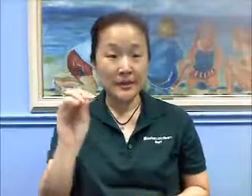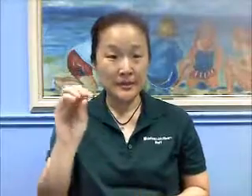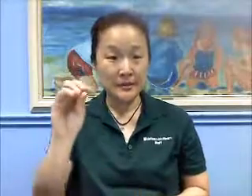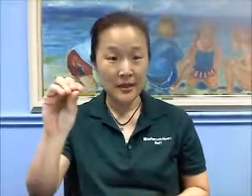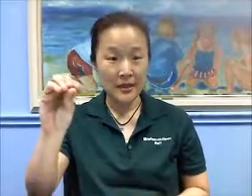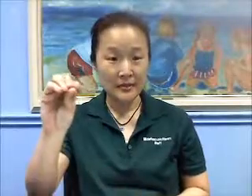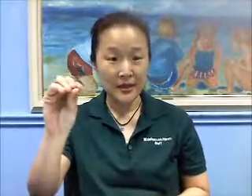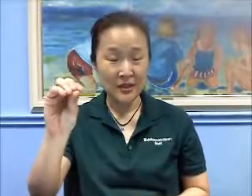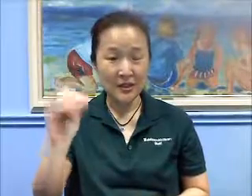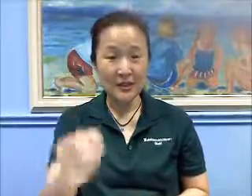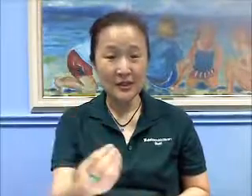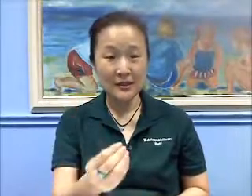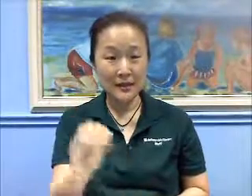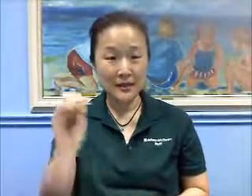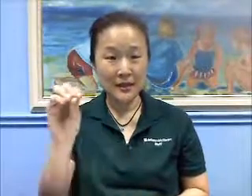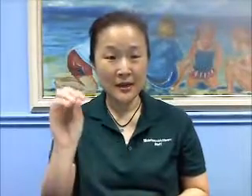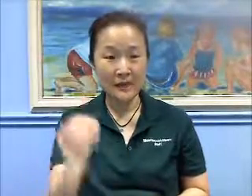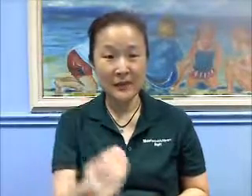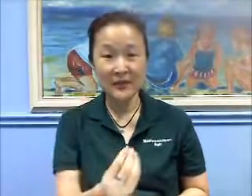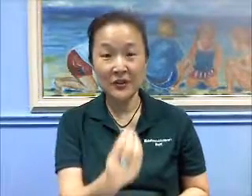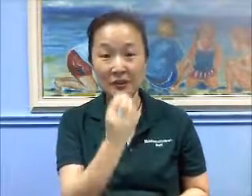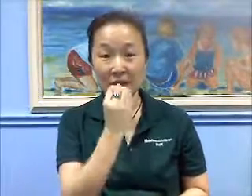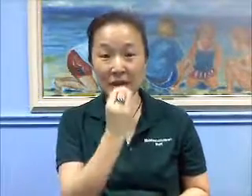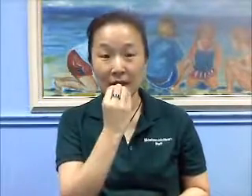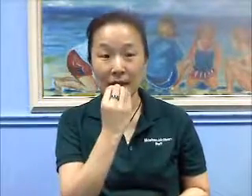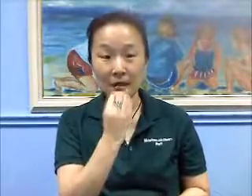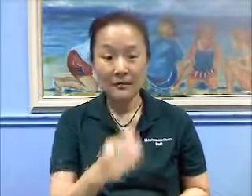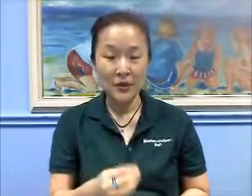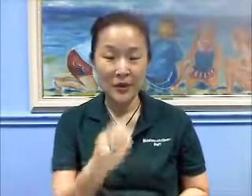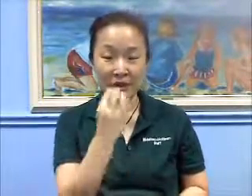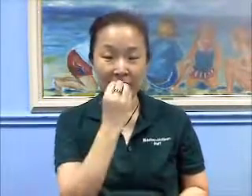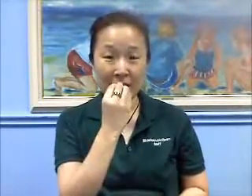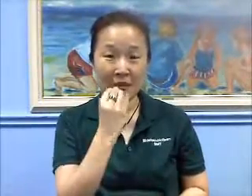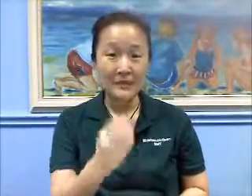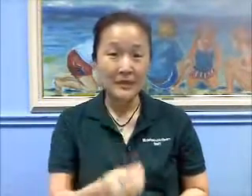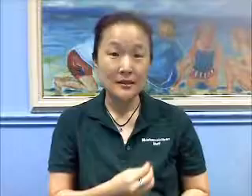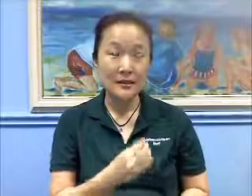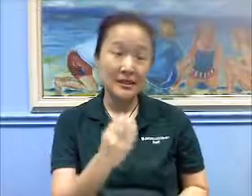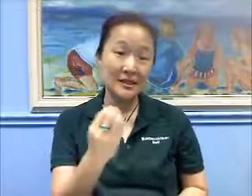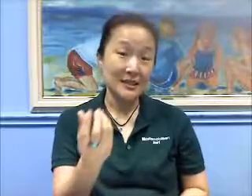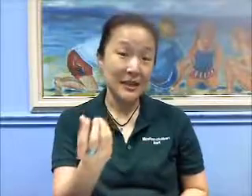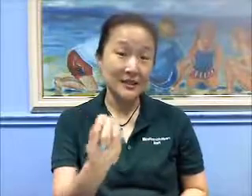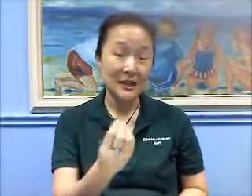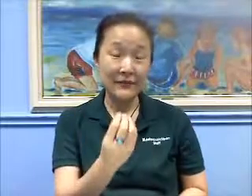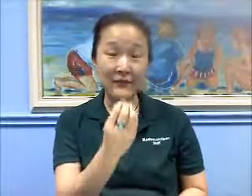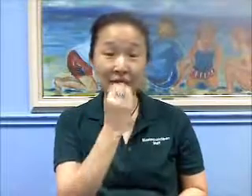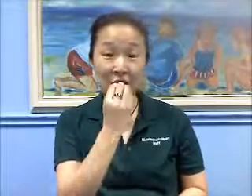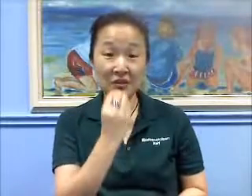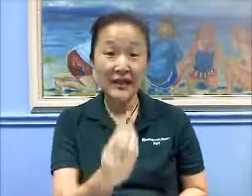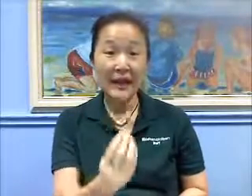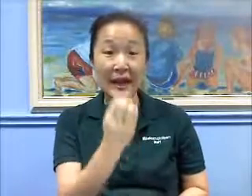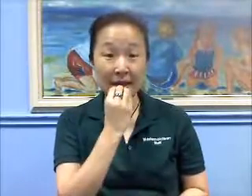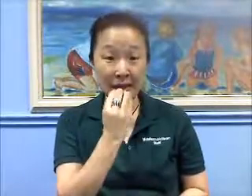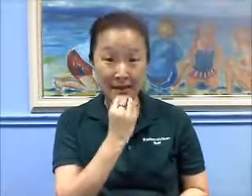eat. Take a pinch like this, like you're taking a pinch of food, and put it in your mouth. So this is the same sign for food and